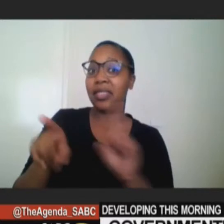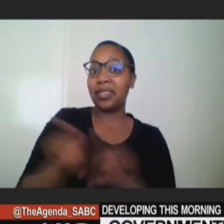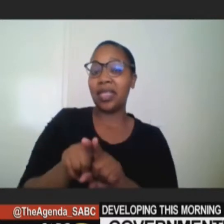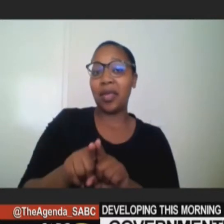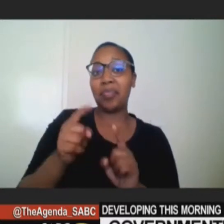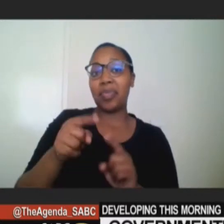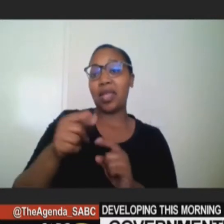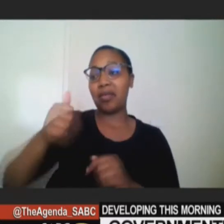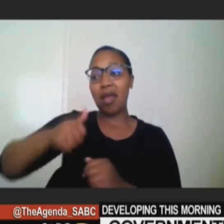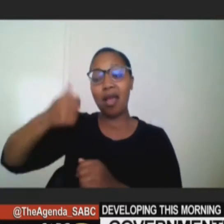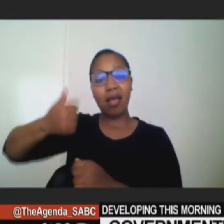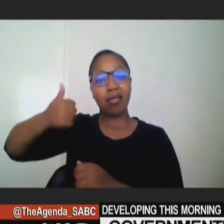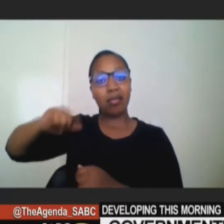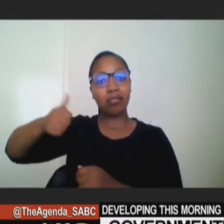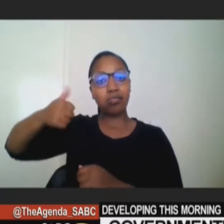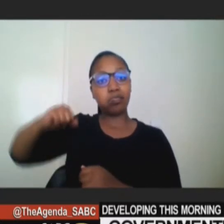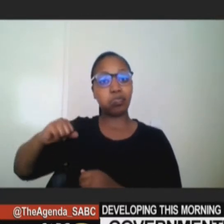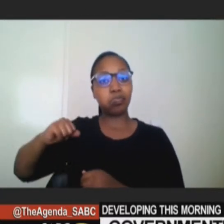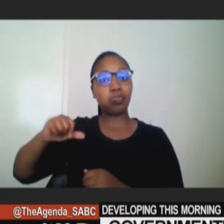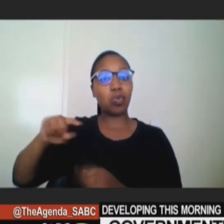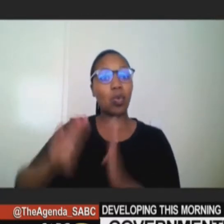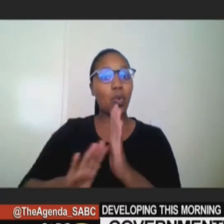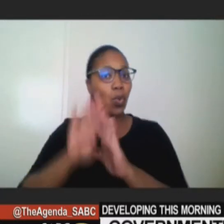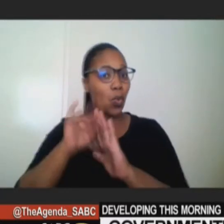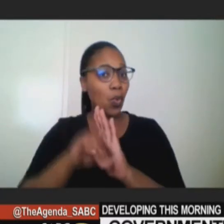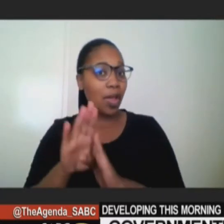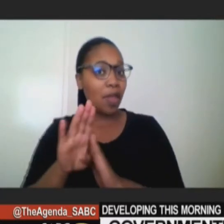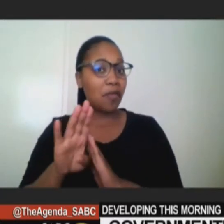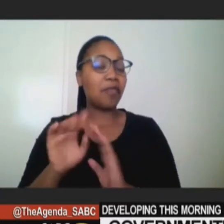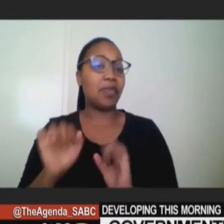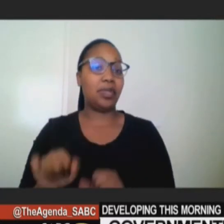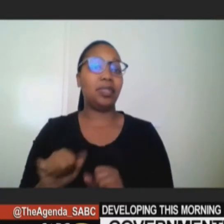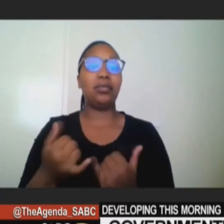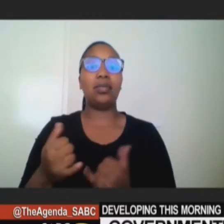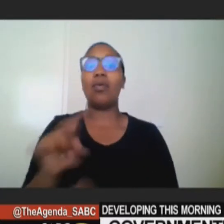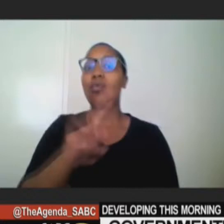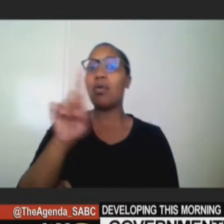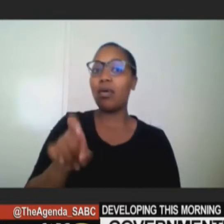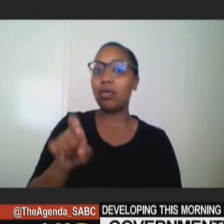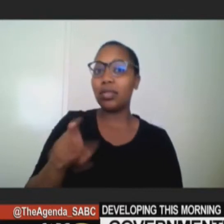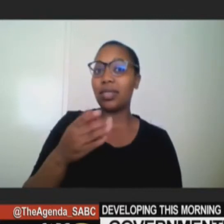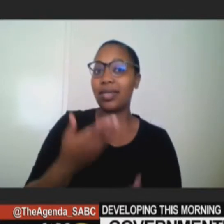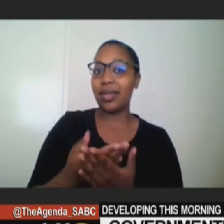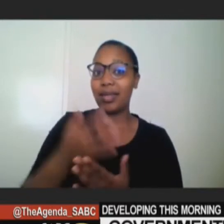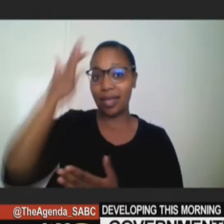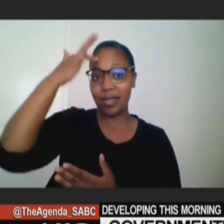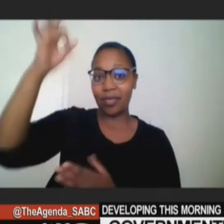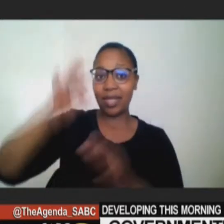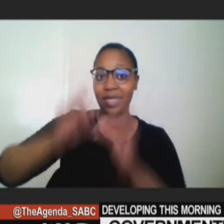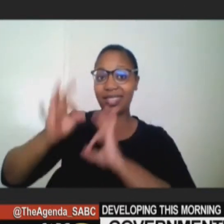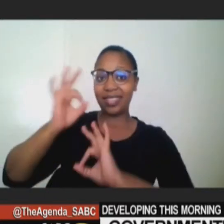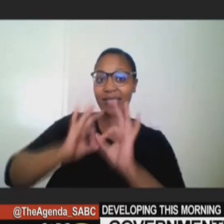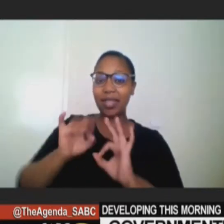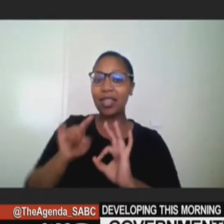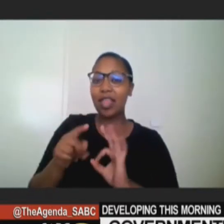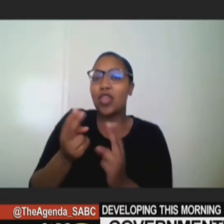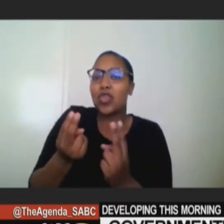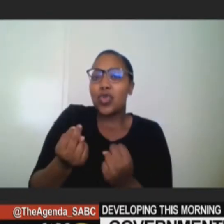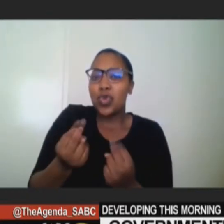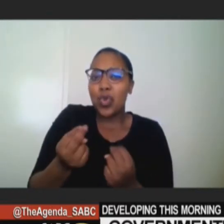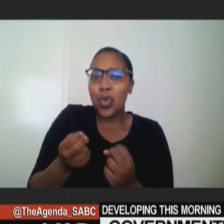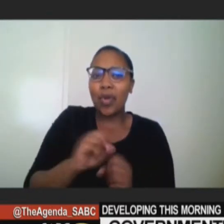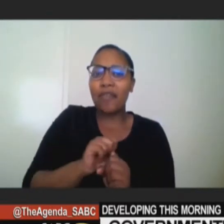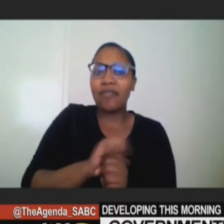Lastly, can you talk us through the government's thinking on how the new variant was introduced? There's been a lot